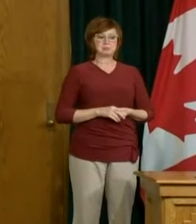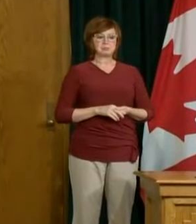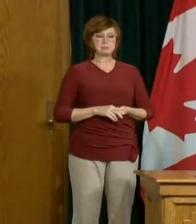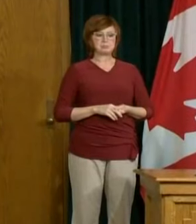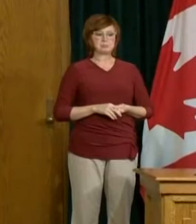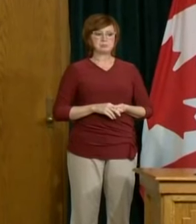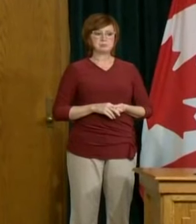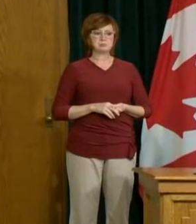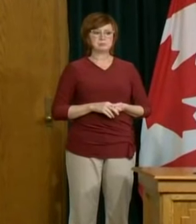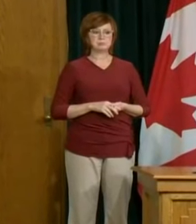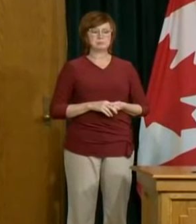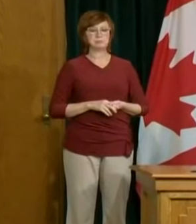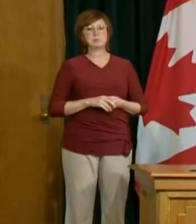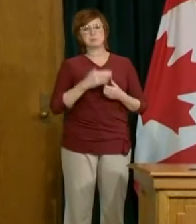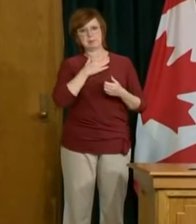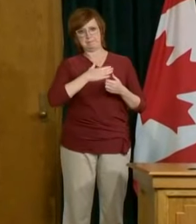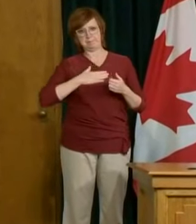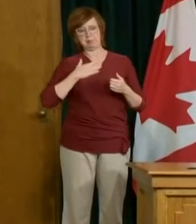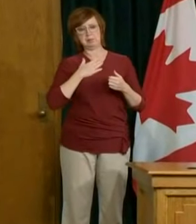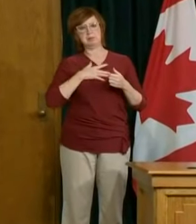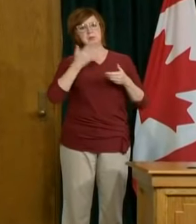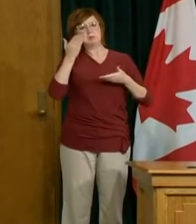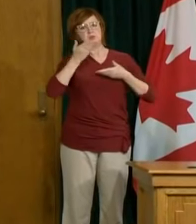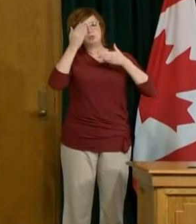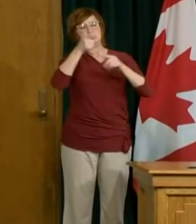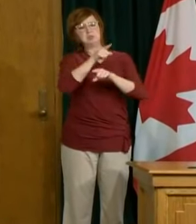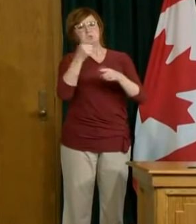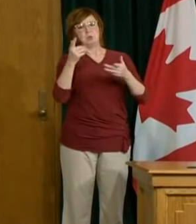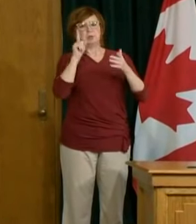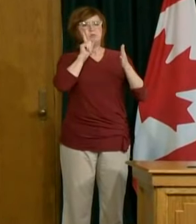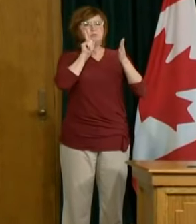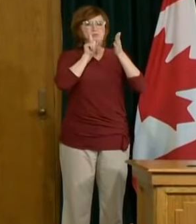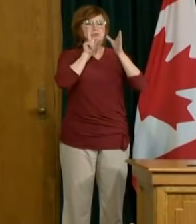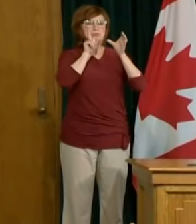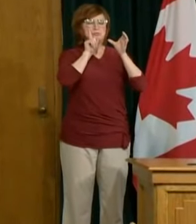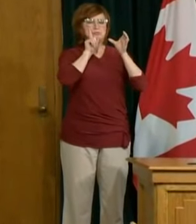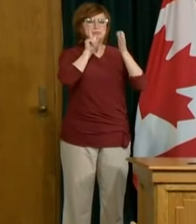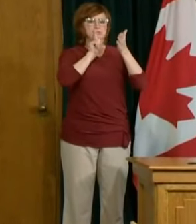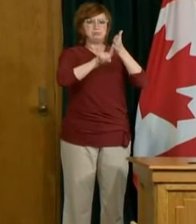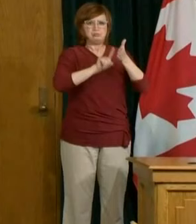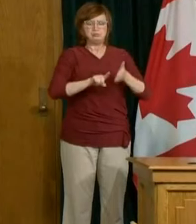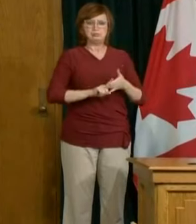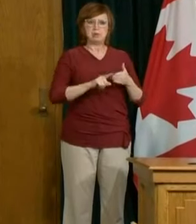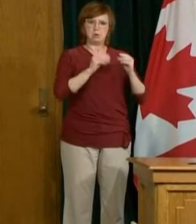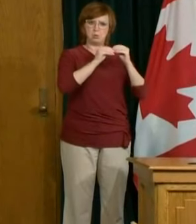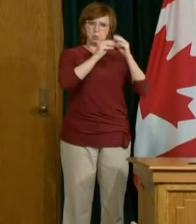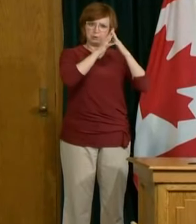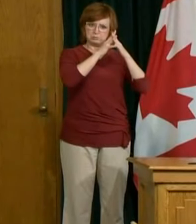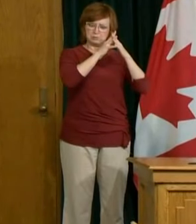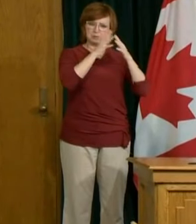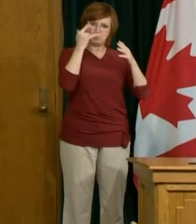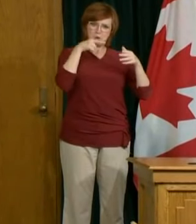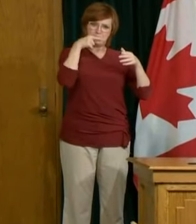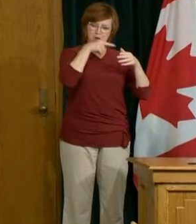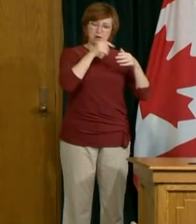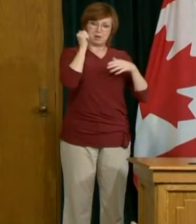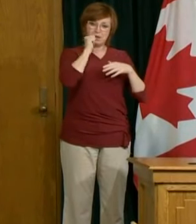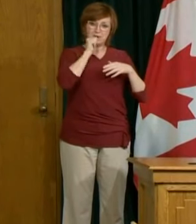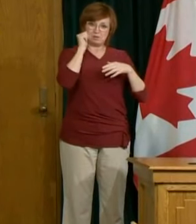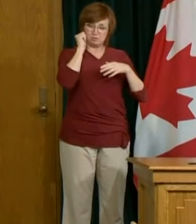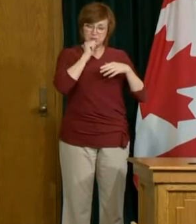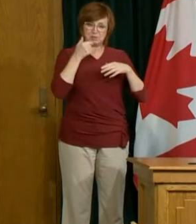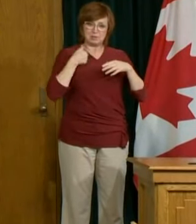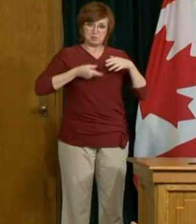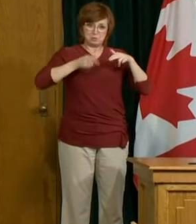everyone to our website where we do update our numbers and data daily, and it's become quite a useful